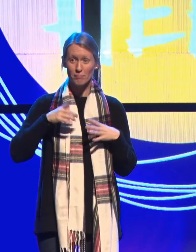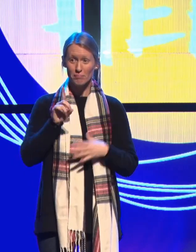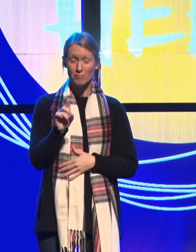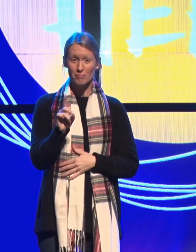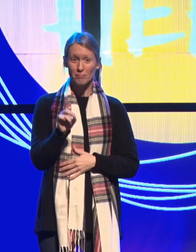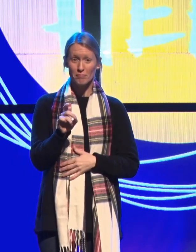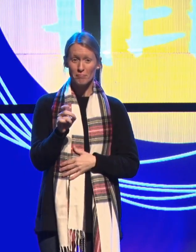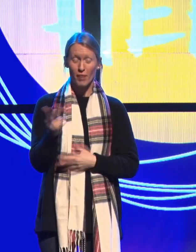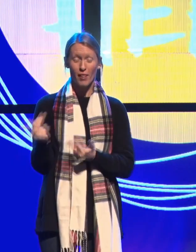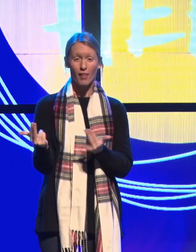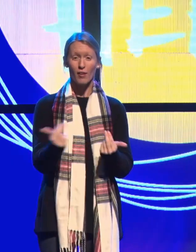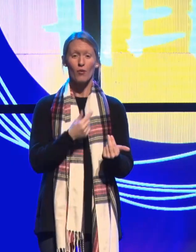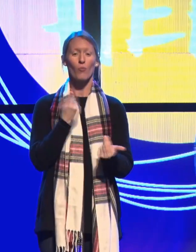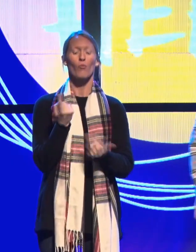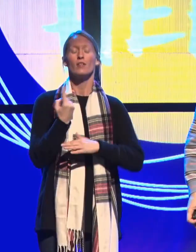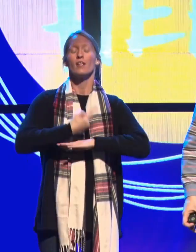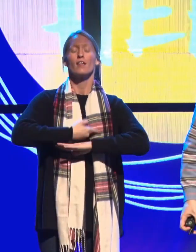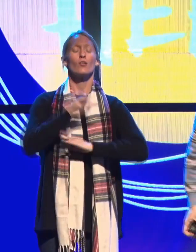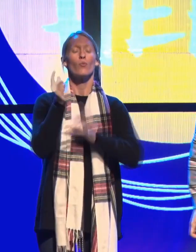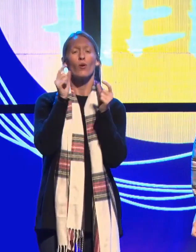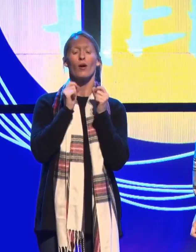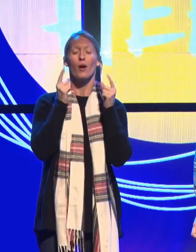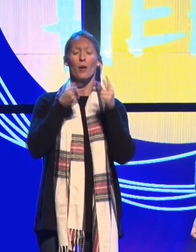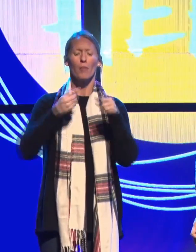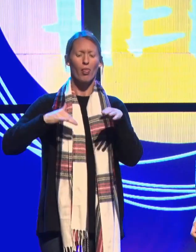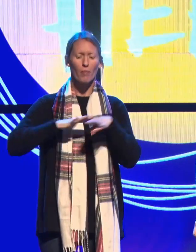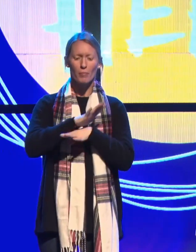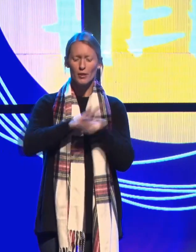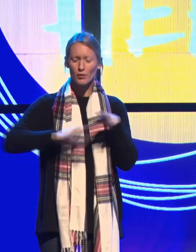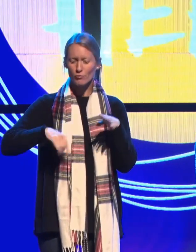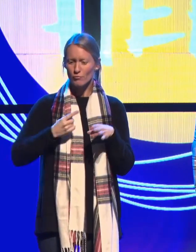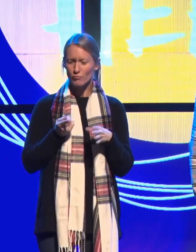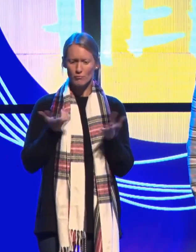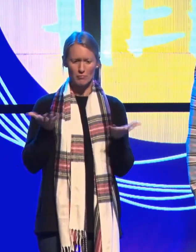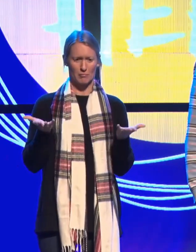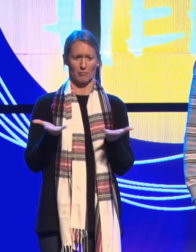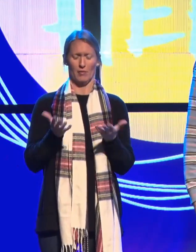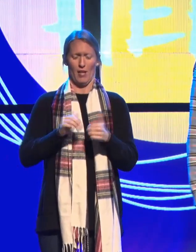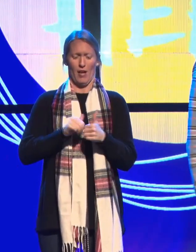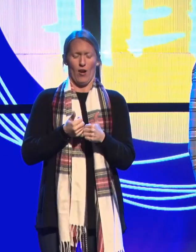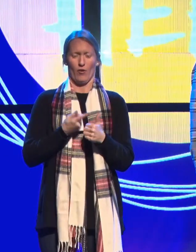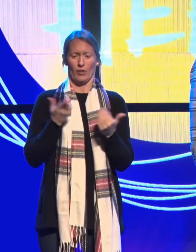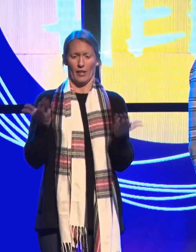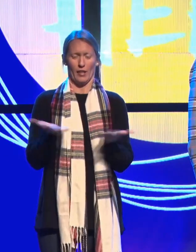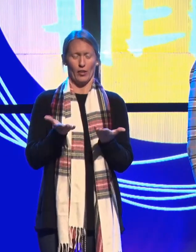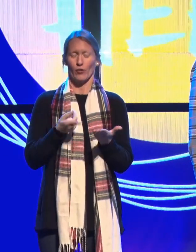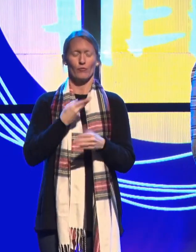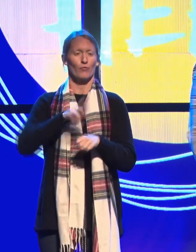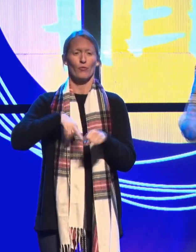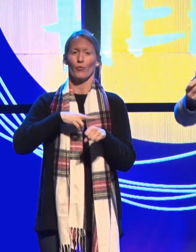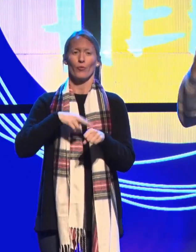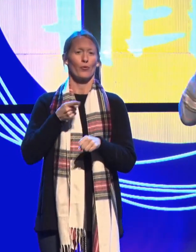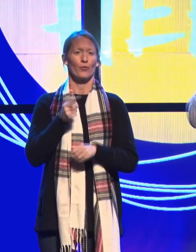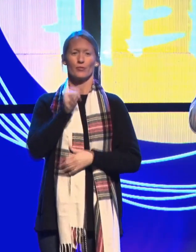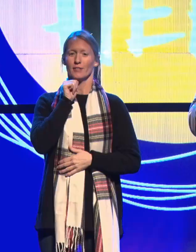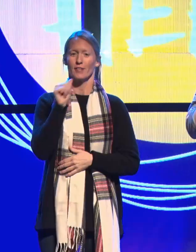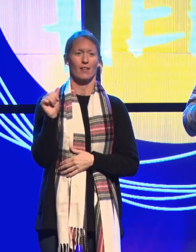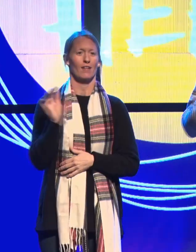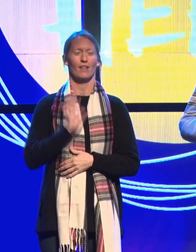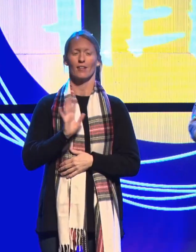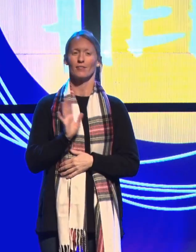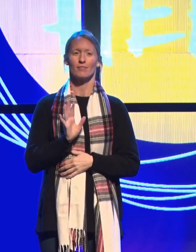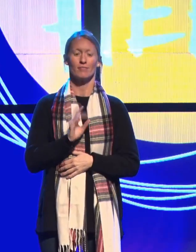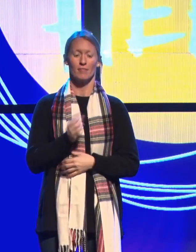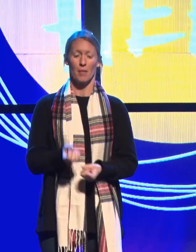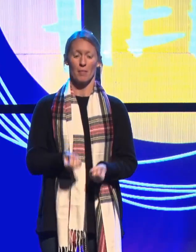Just one day you woke up and you're on the beach and you're like, how did I even get here? Of course not. There's a lot of things that happen